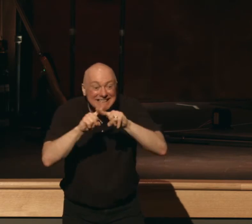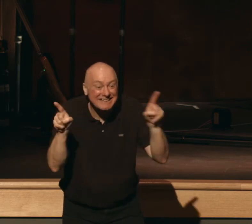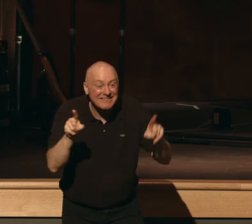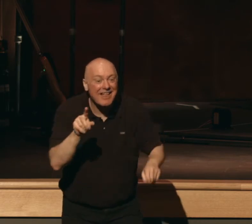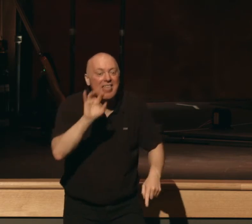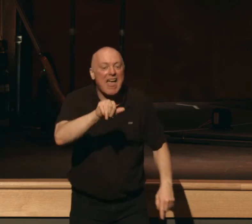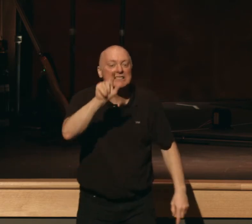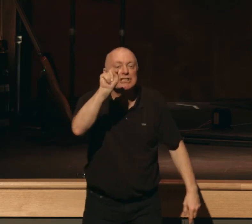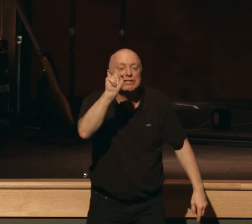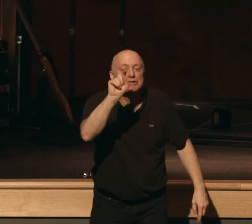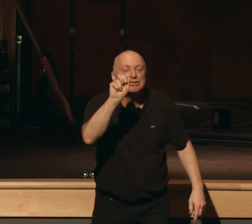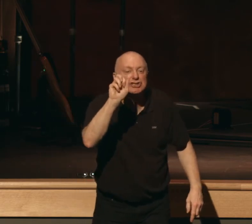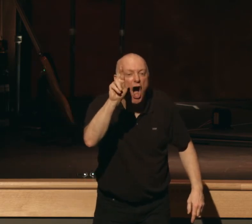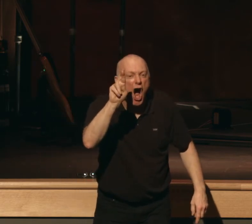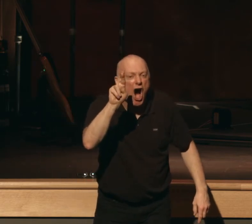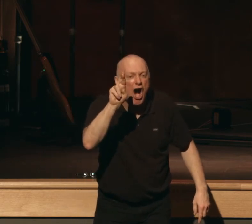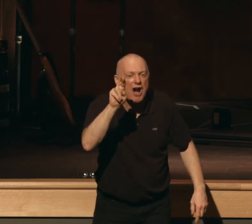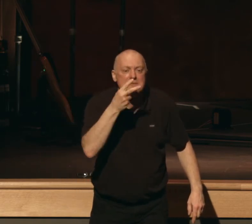is tar.